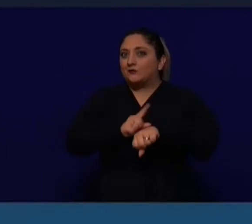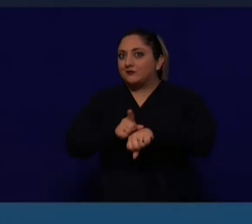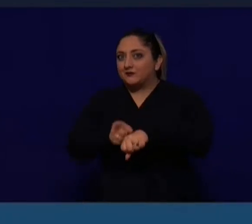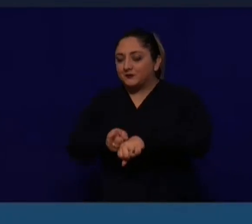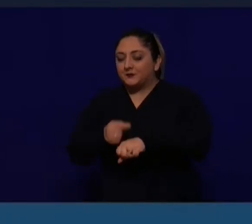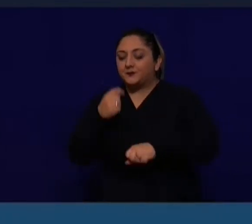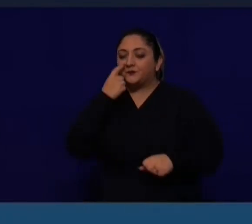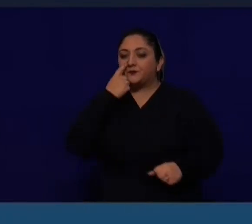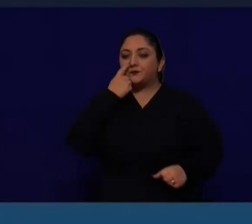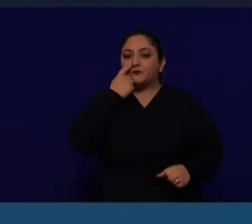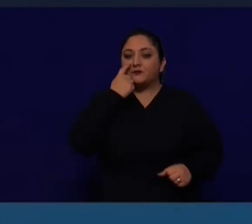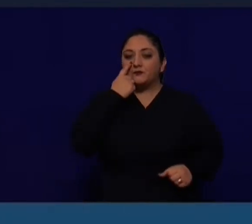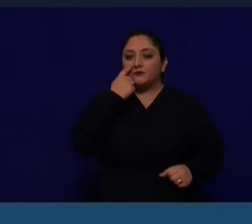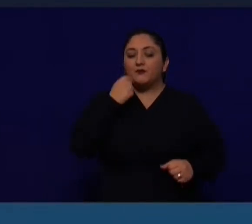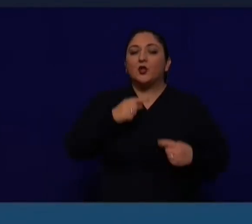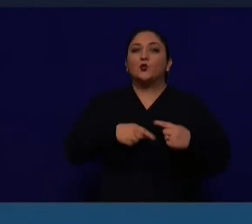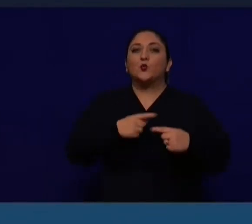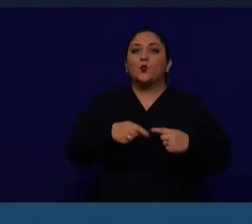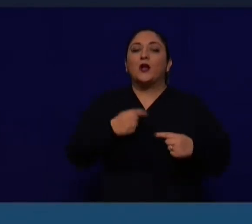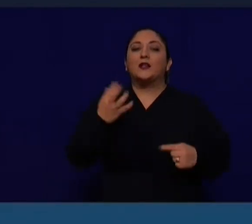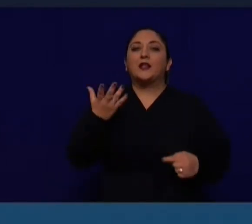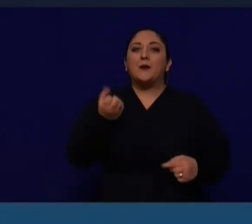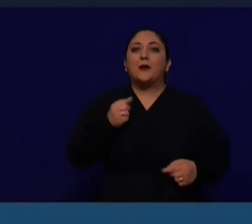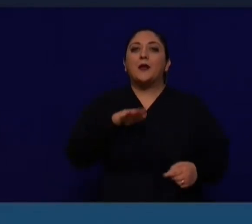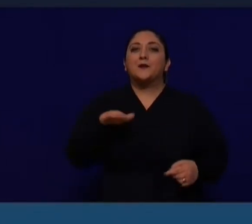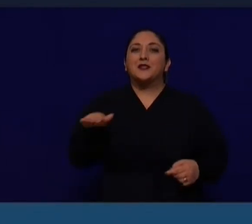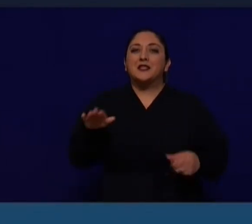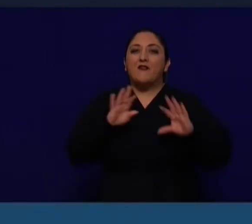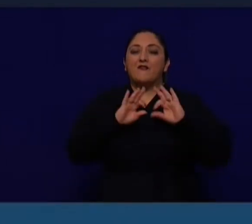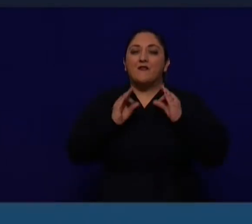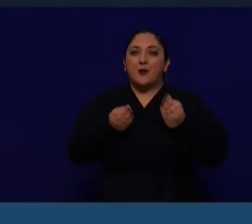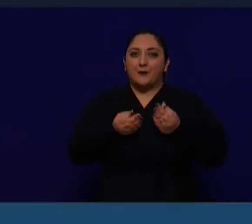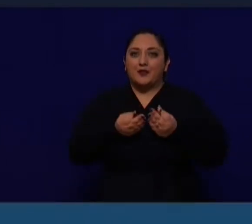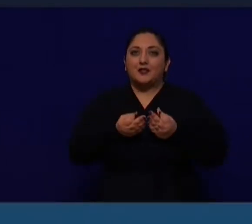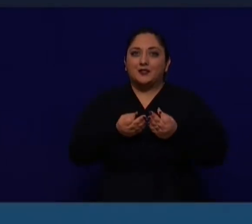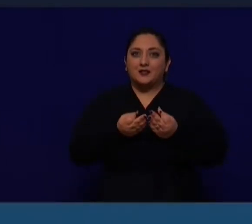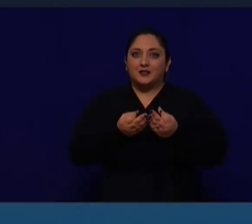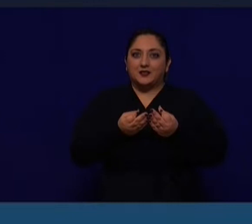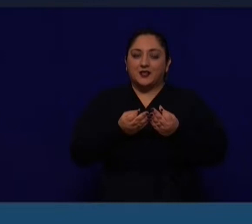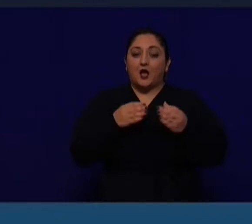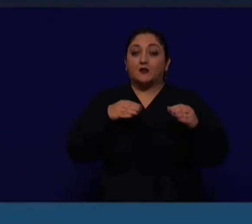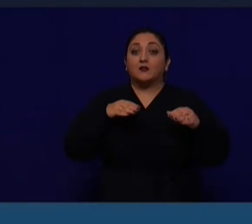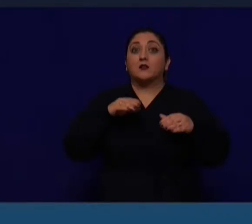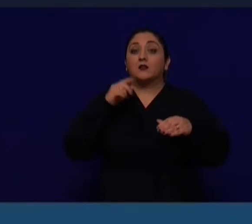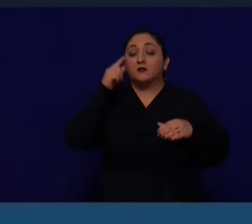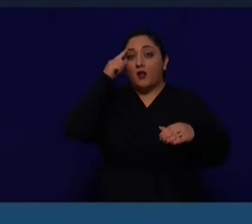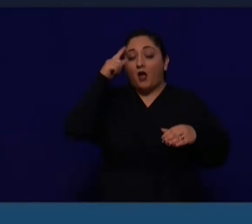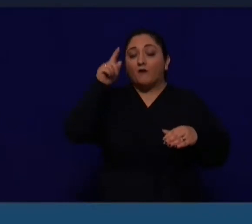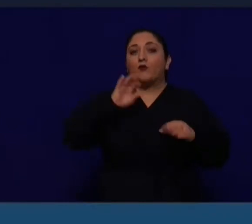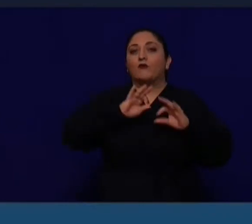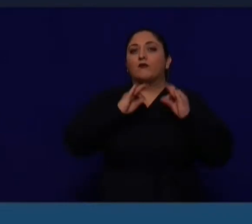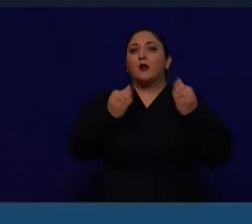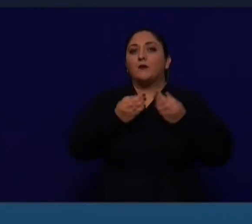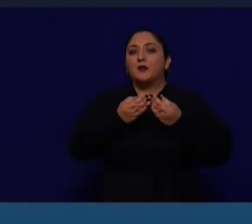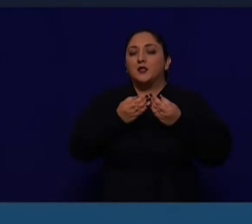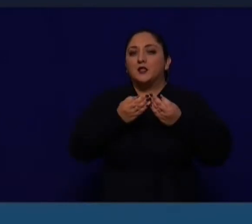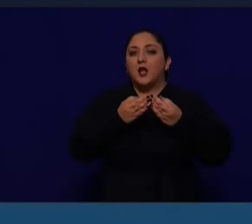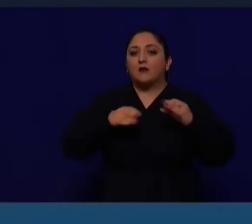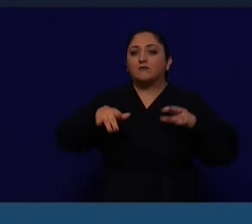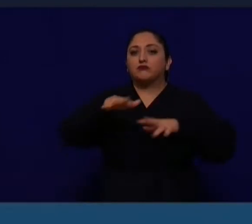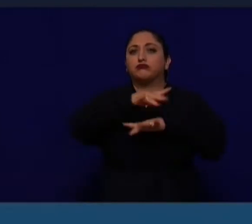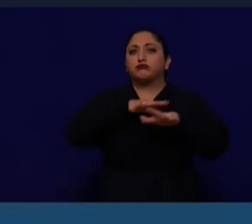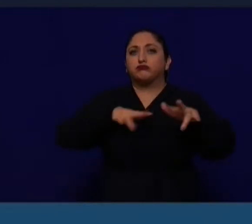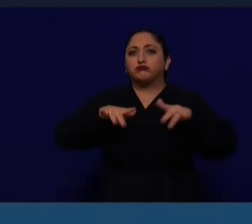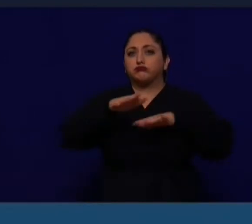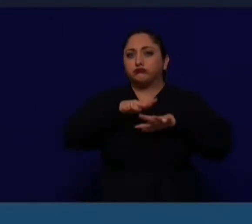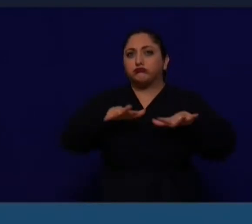so you've said that spread among households is what it is. You've shown us the numbers, and you've also said repeatedly that people